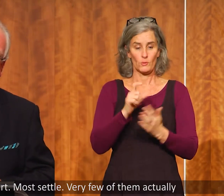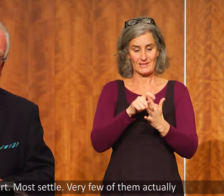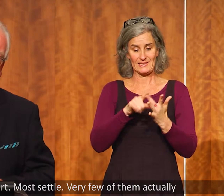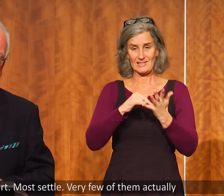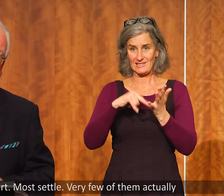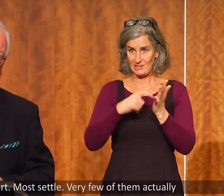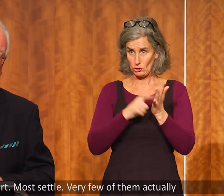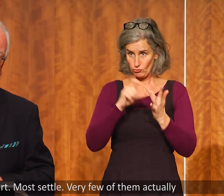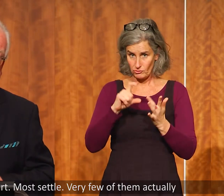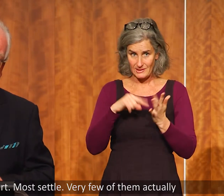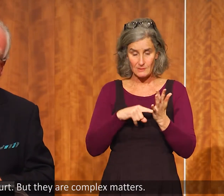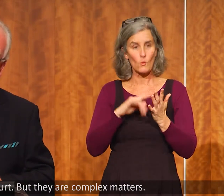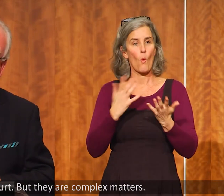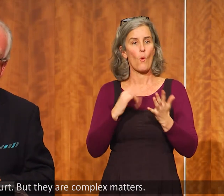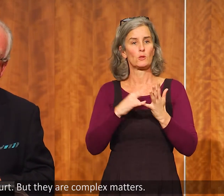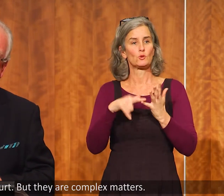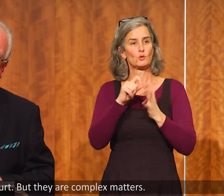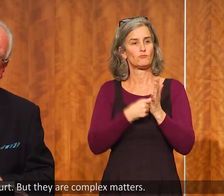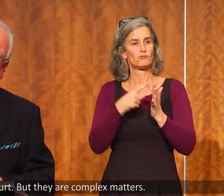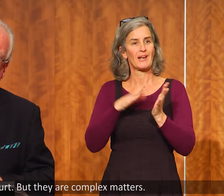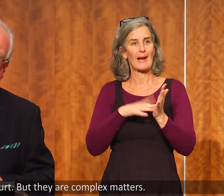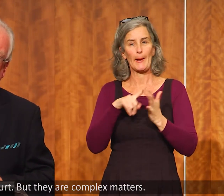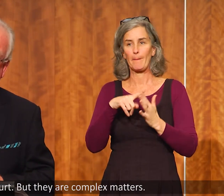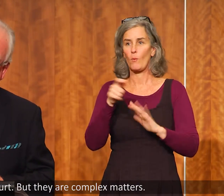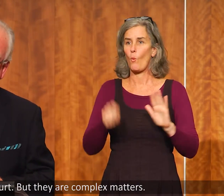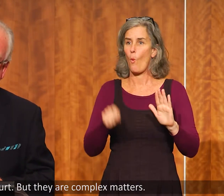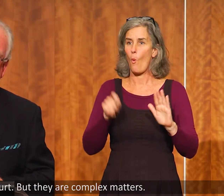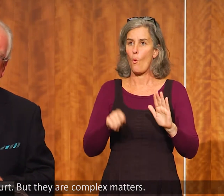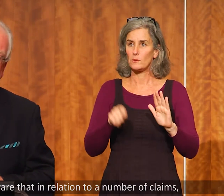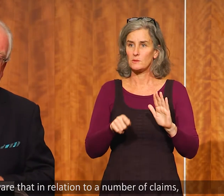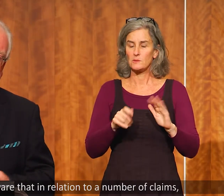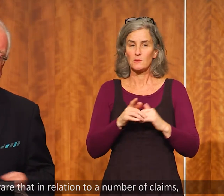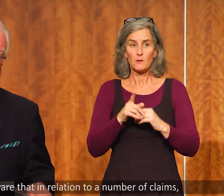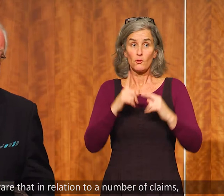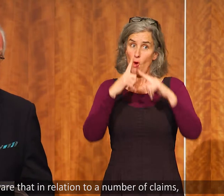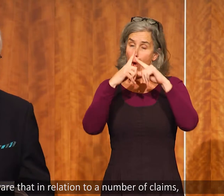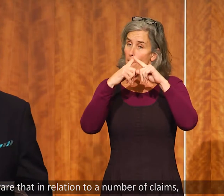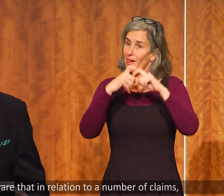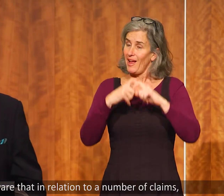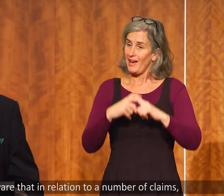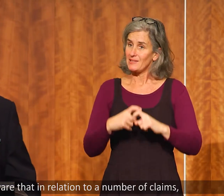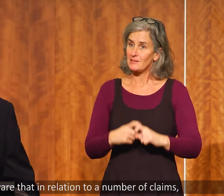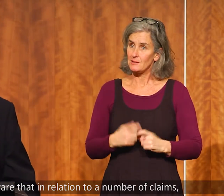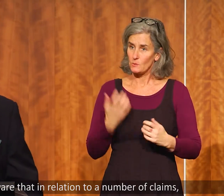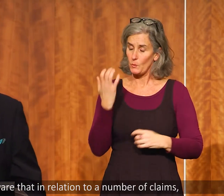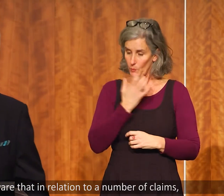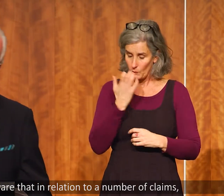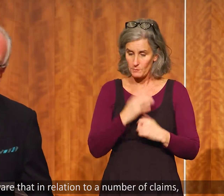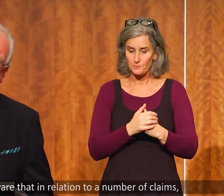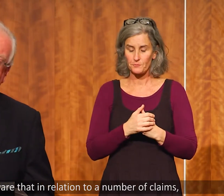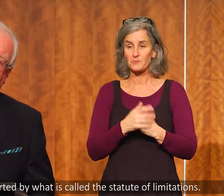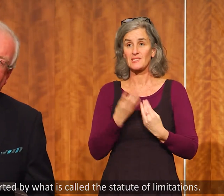settle. Very few of them actually go to court, but they are complex matters, and you would be aware that in relation to a number